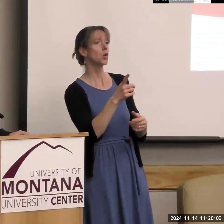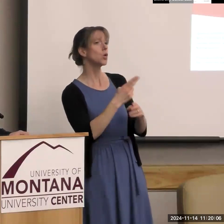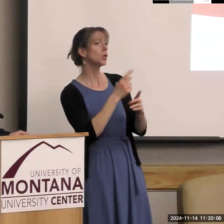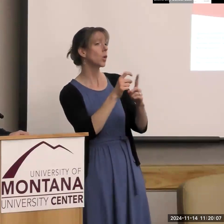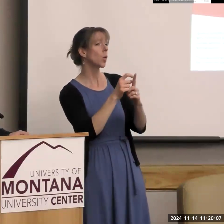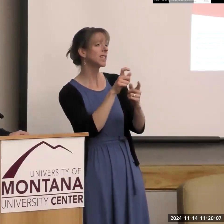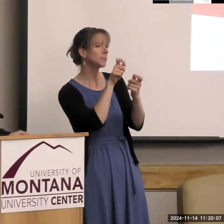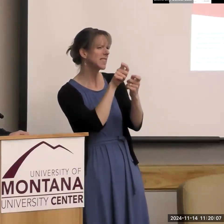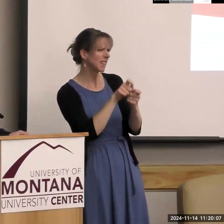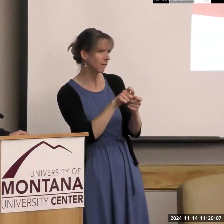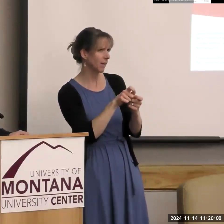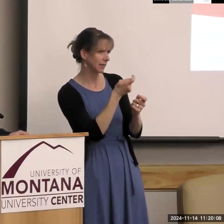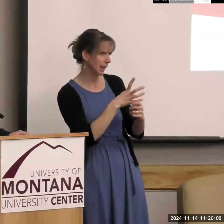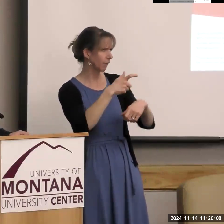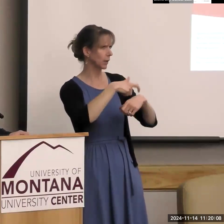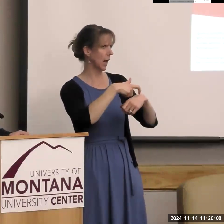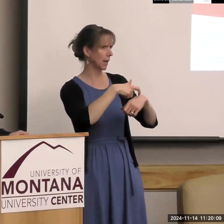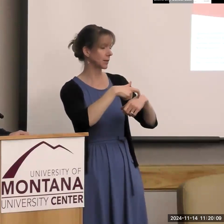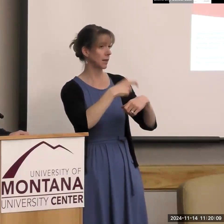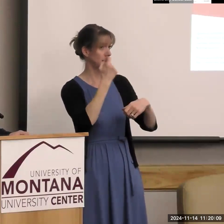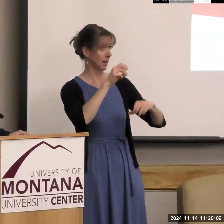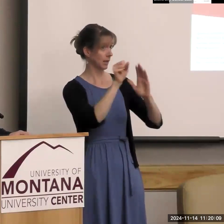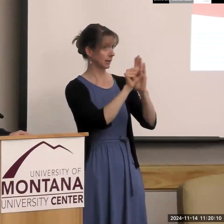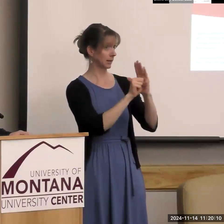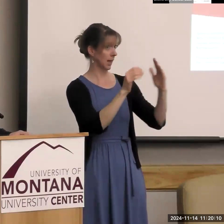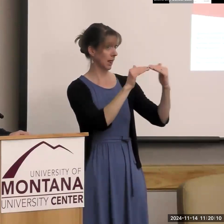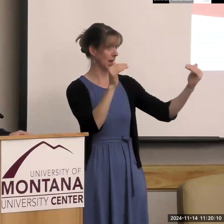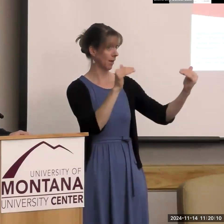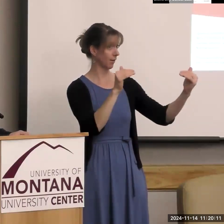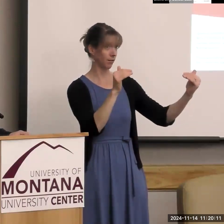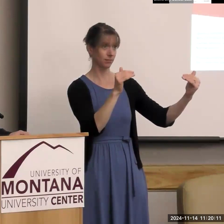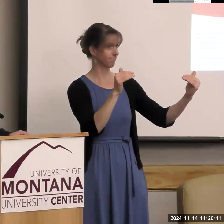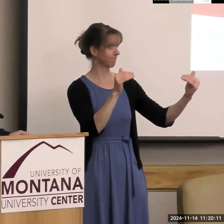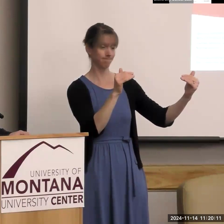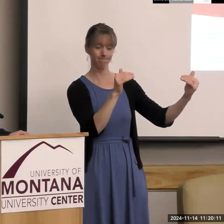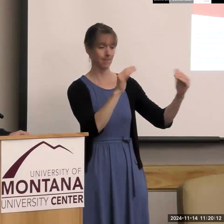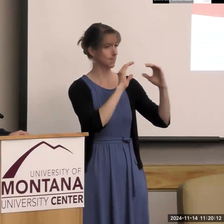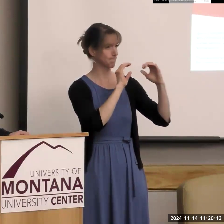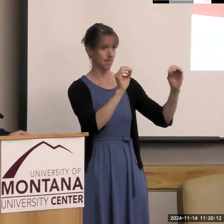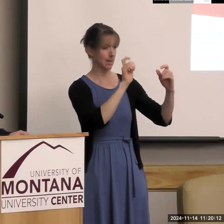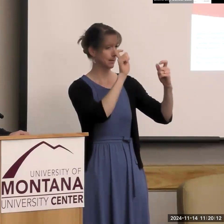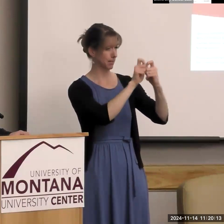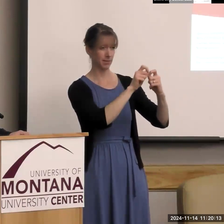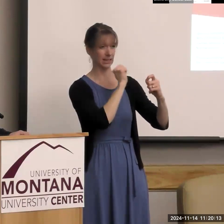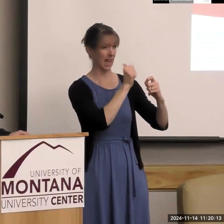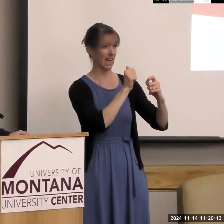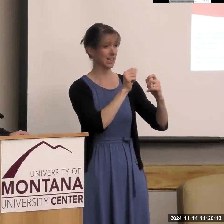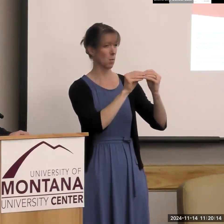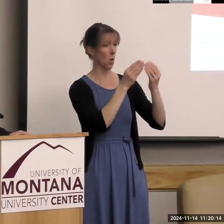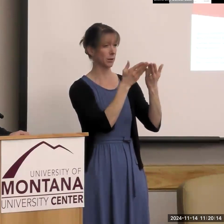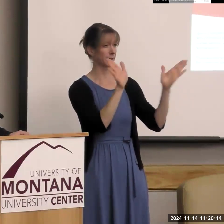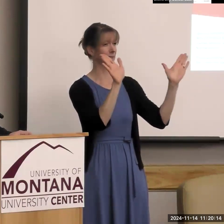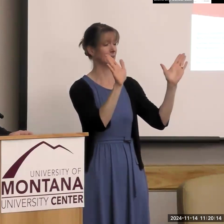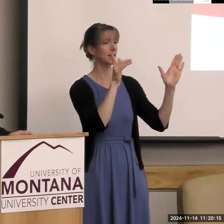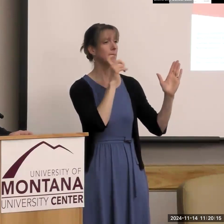number of times there. And at the state level, you're not going to get specificity for any population because you're